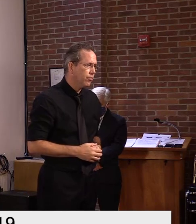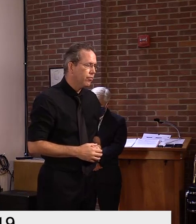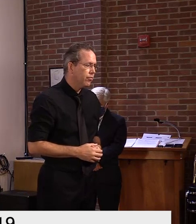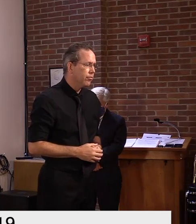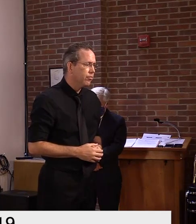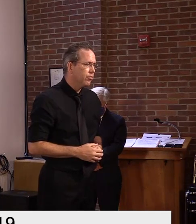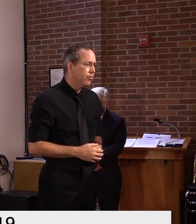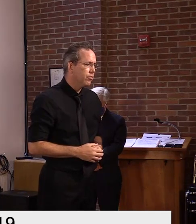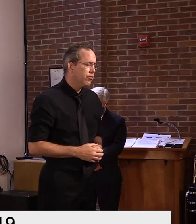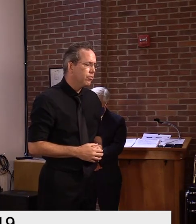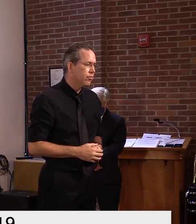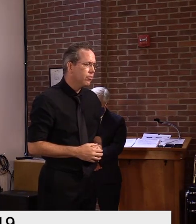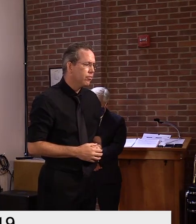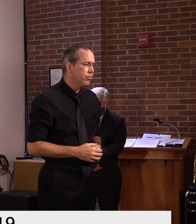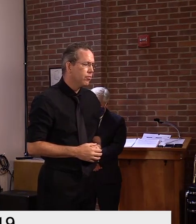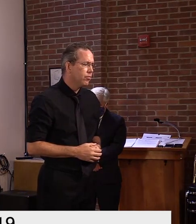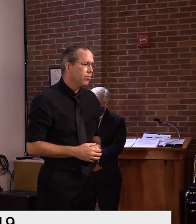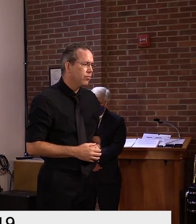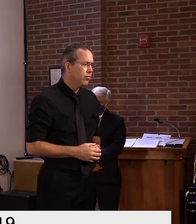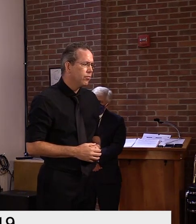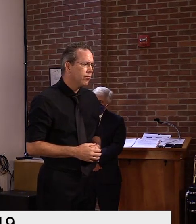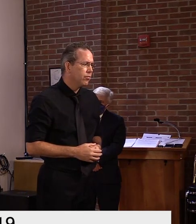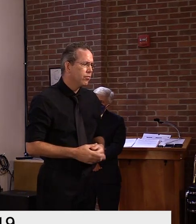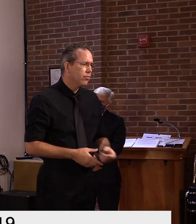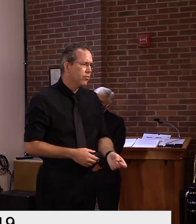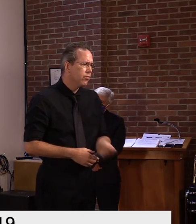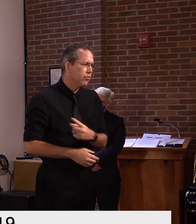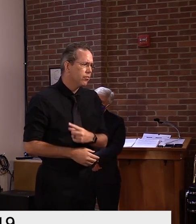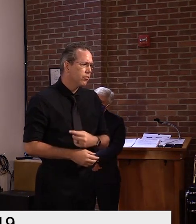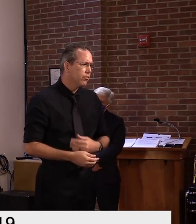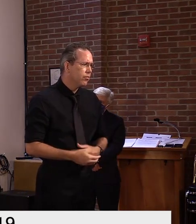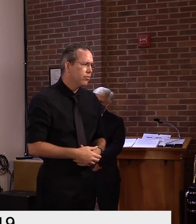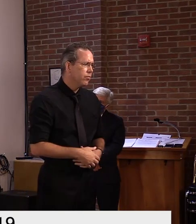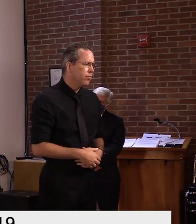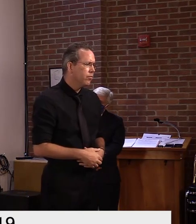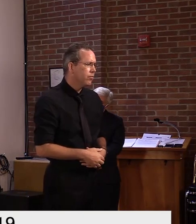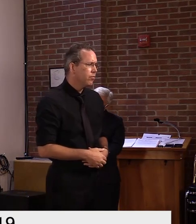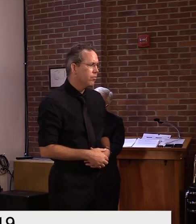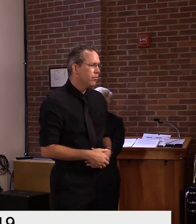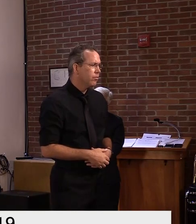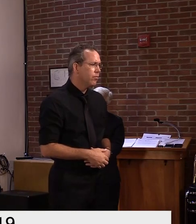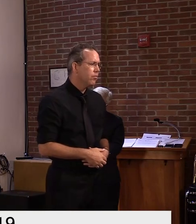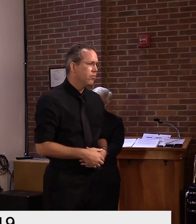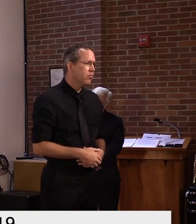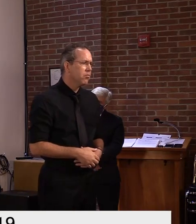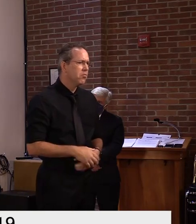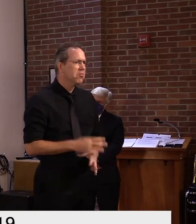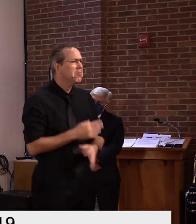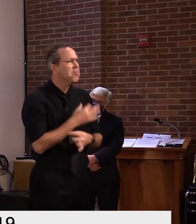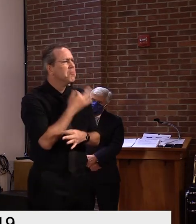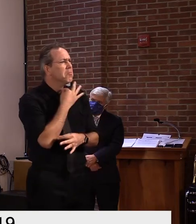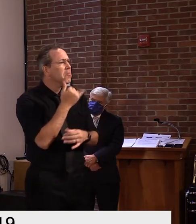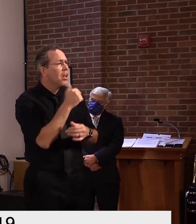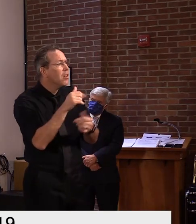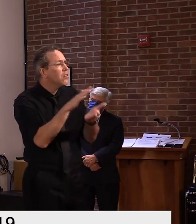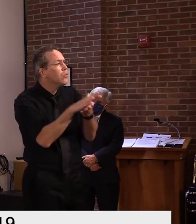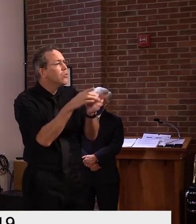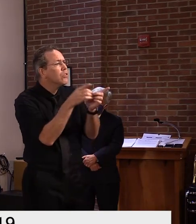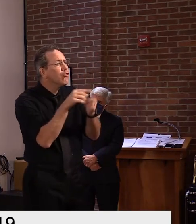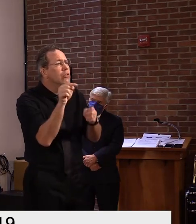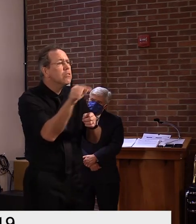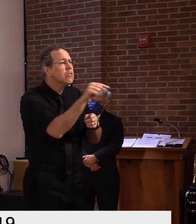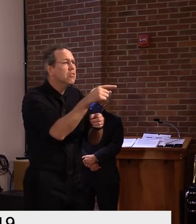Have we heard about any schools that are going to be doing any kind of mass testing? Is there any concern about that straining the capability?